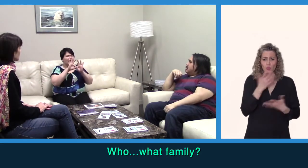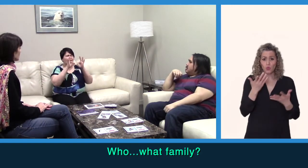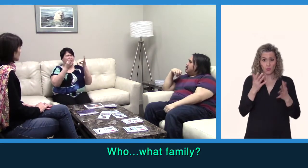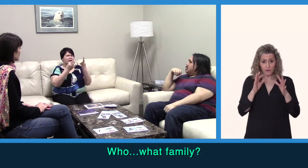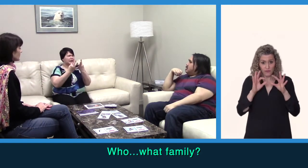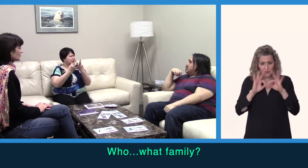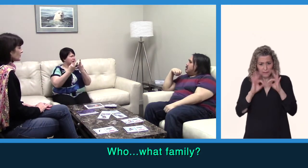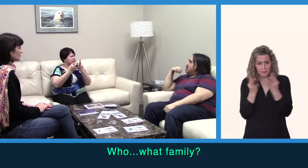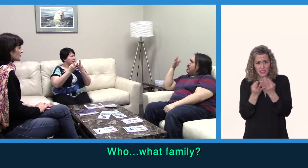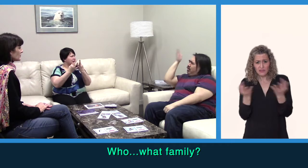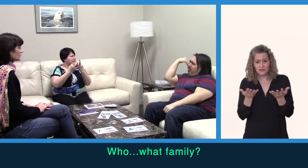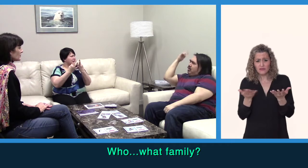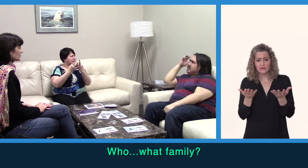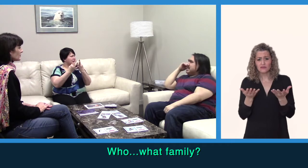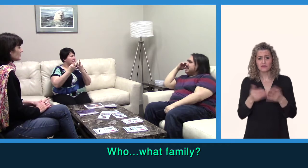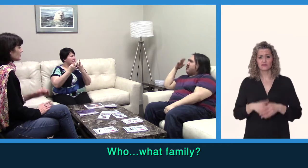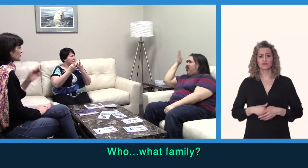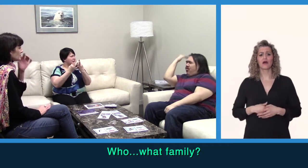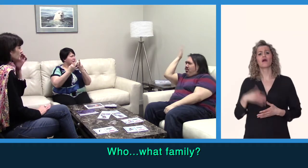Who family?